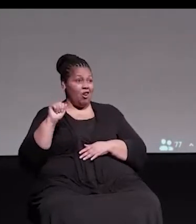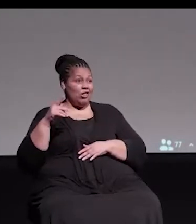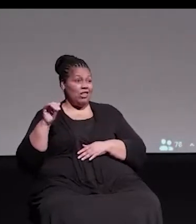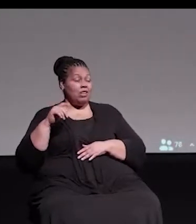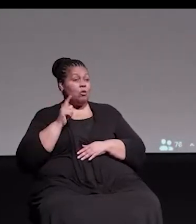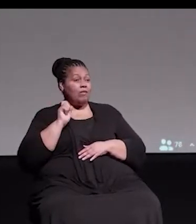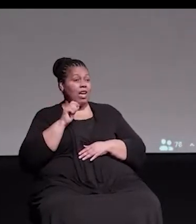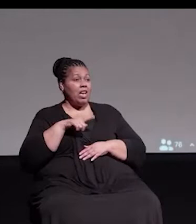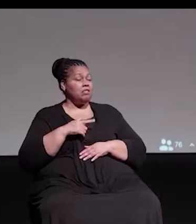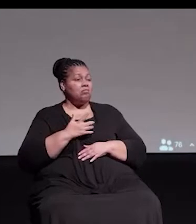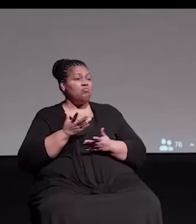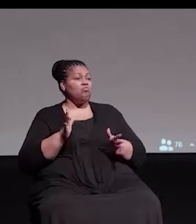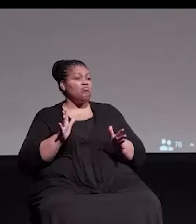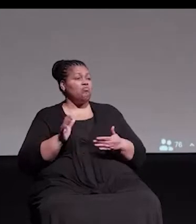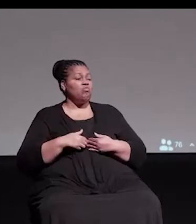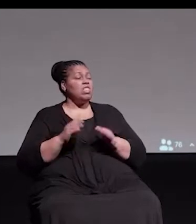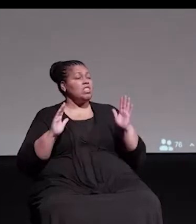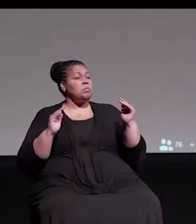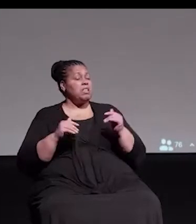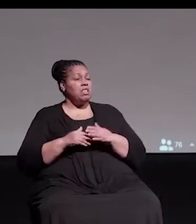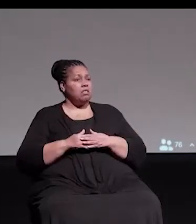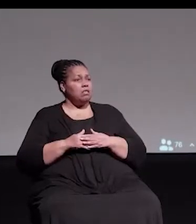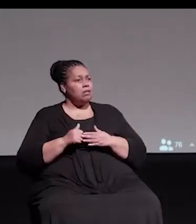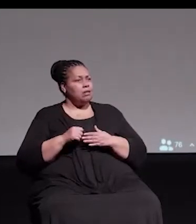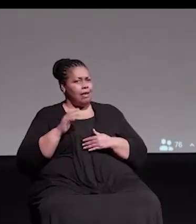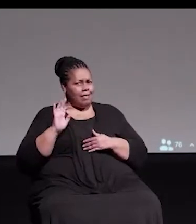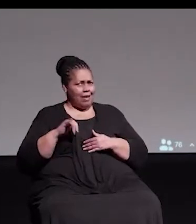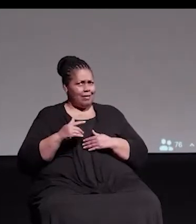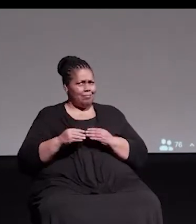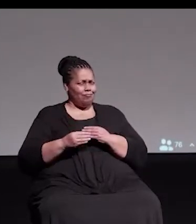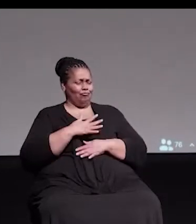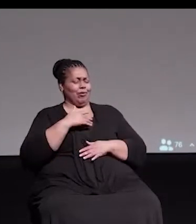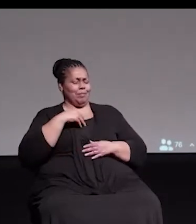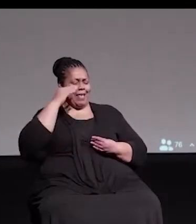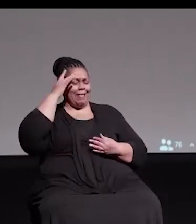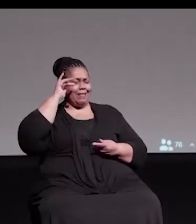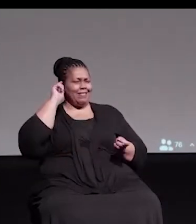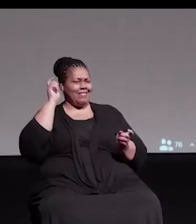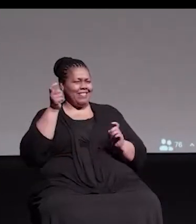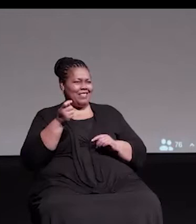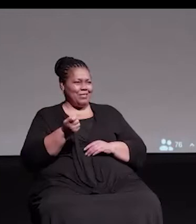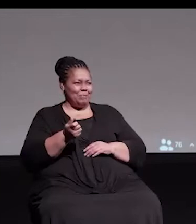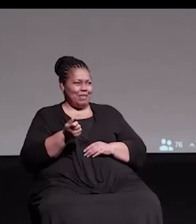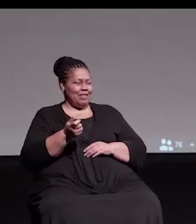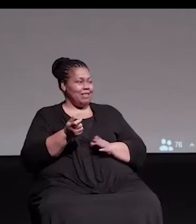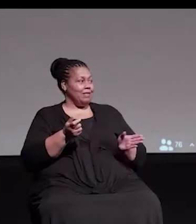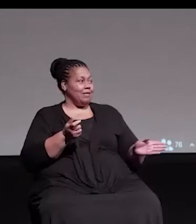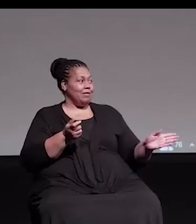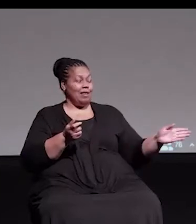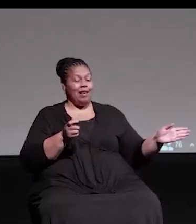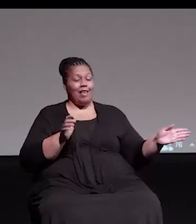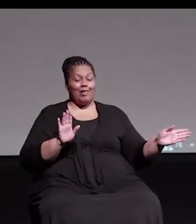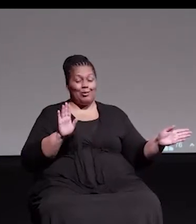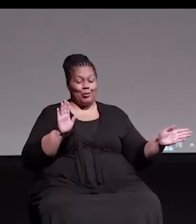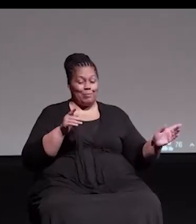the conversation at the very least. So that kind of changed my thinking about it a little more. Yeah, that's a great point.